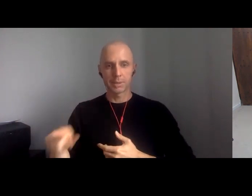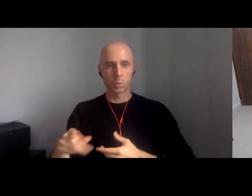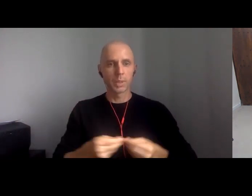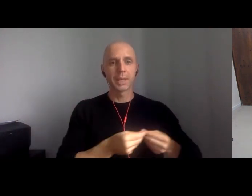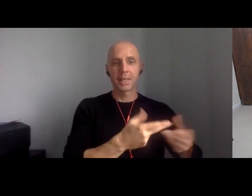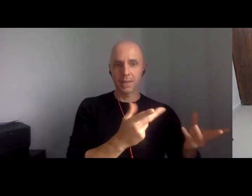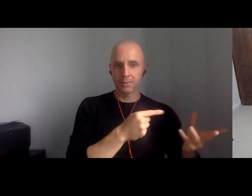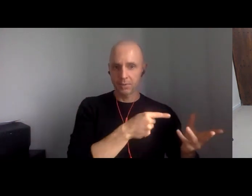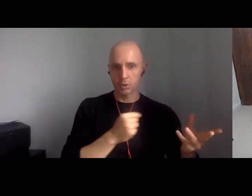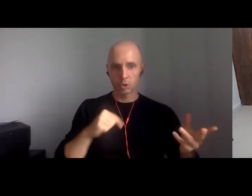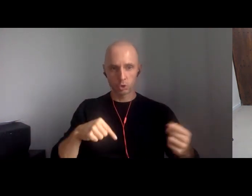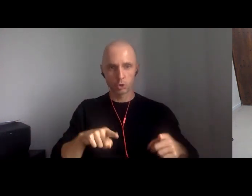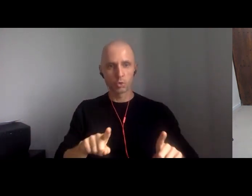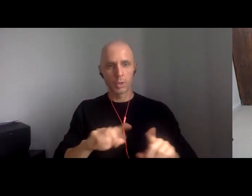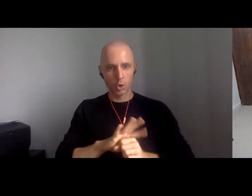workers.